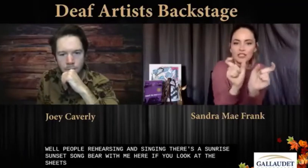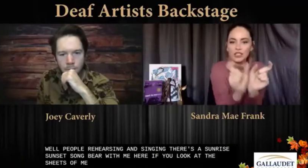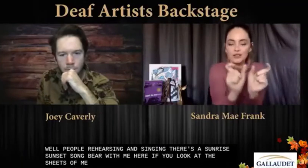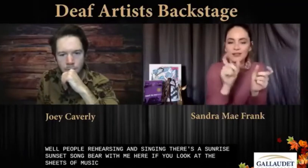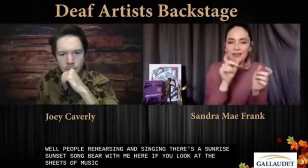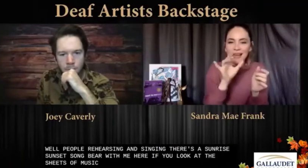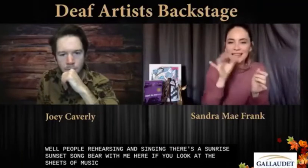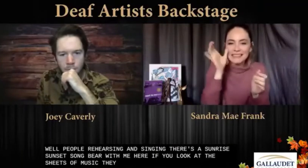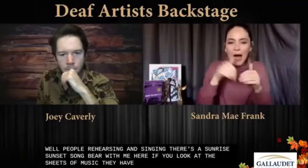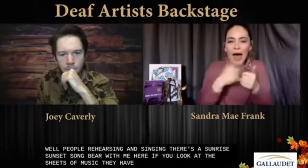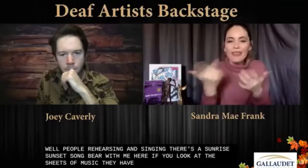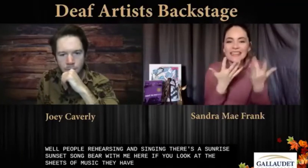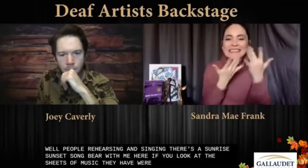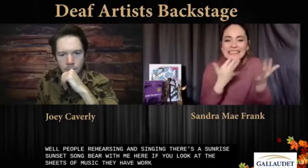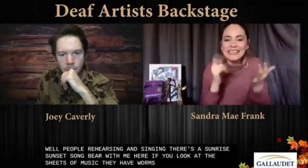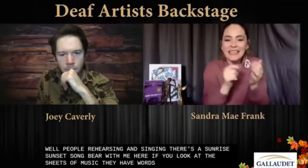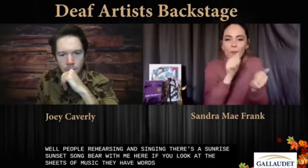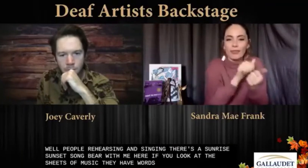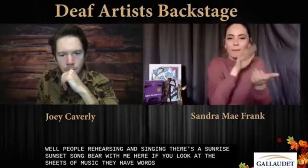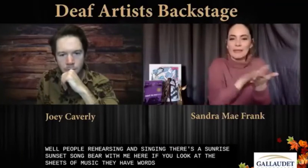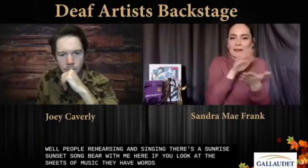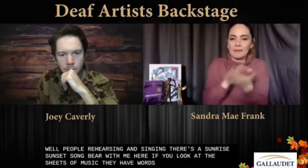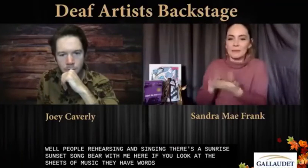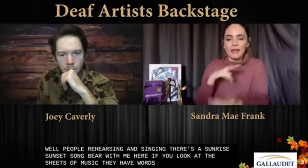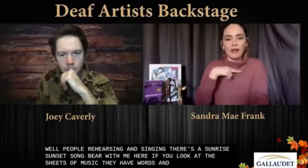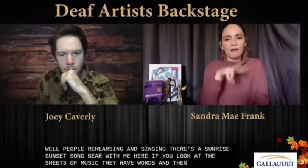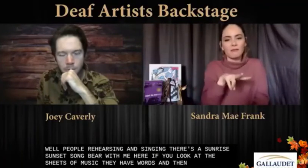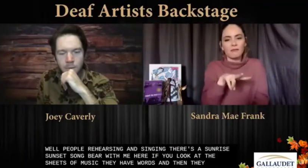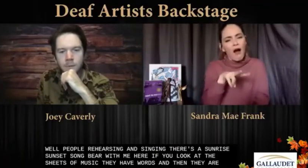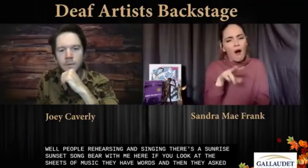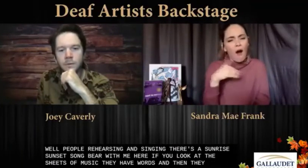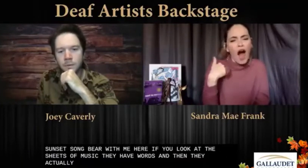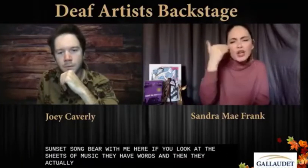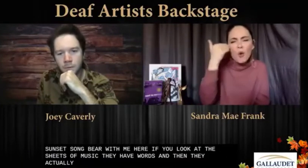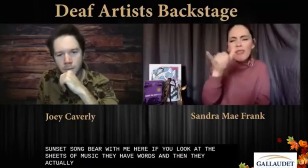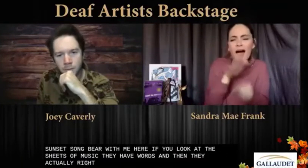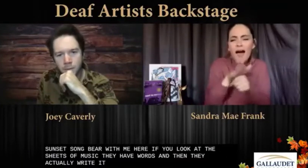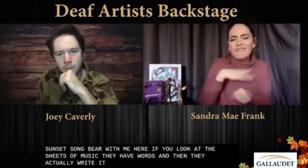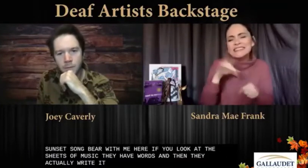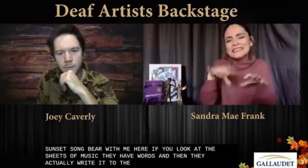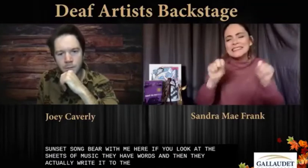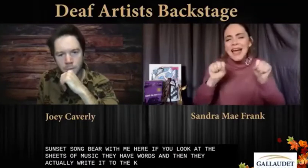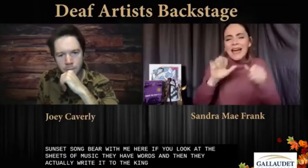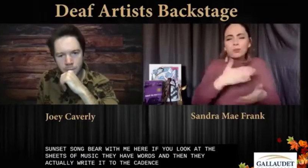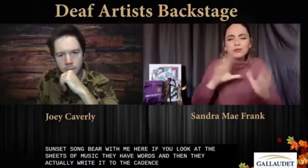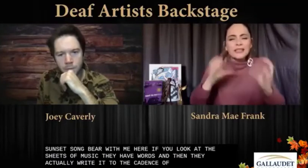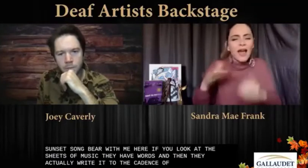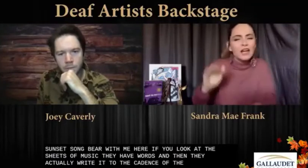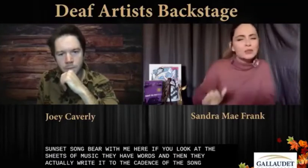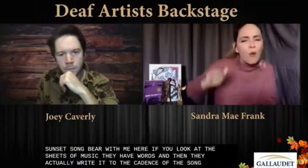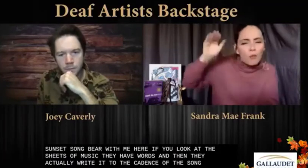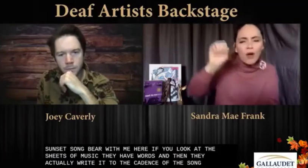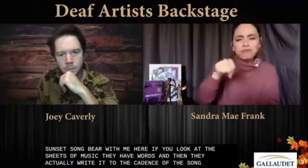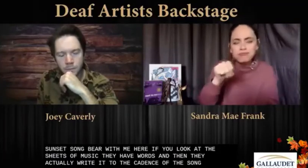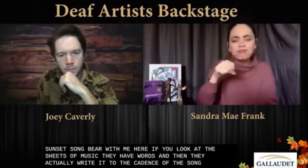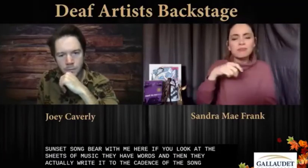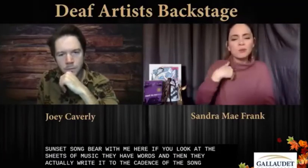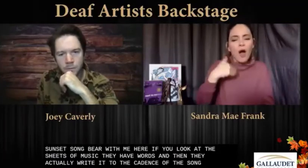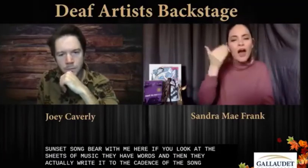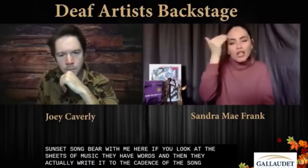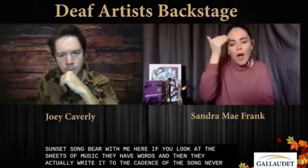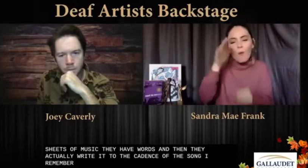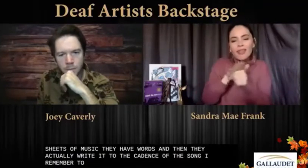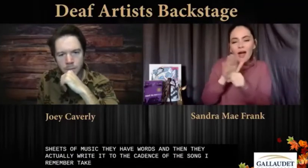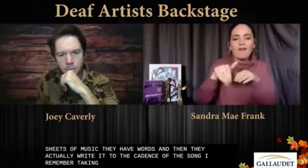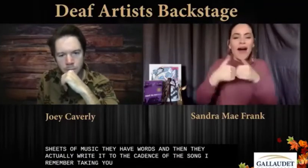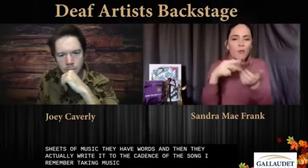of music they have words and then they actually write it to the cadence of the song and I